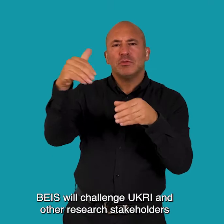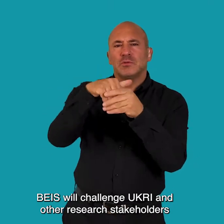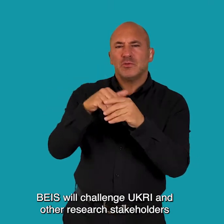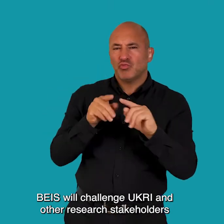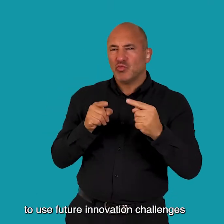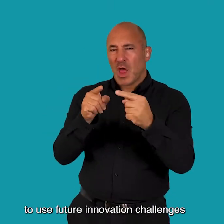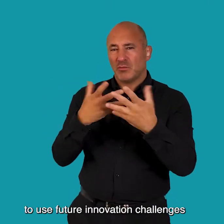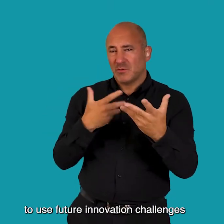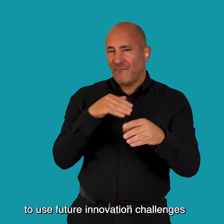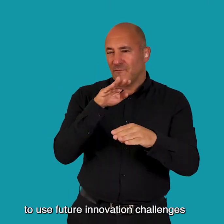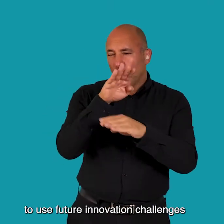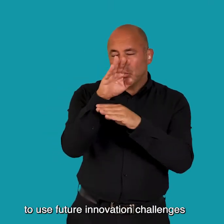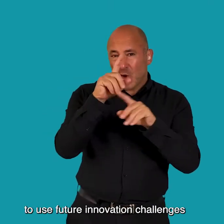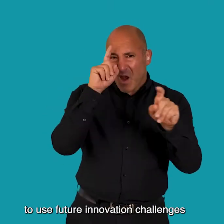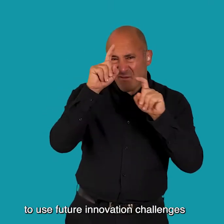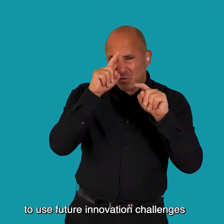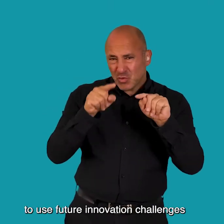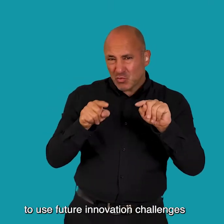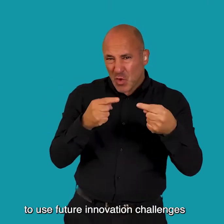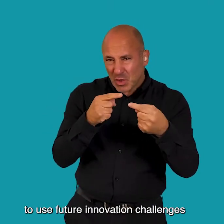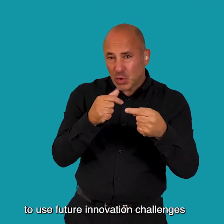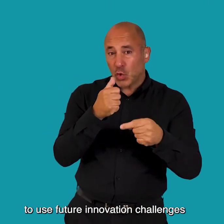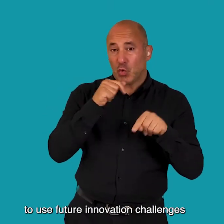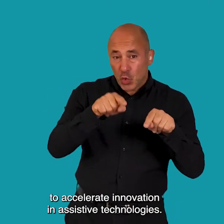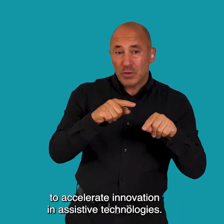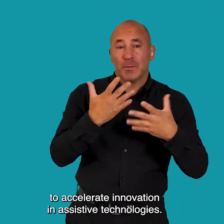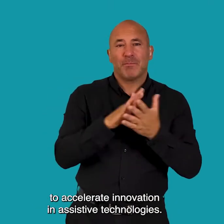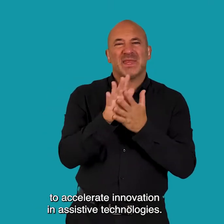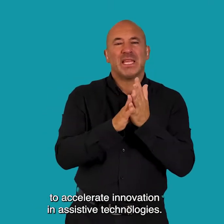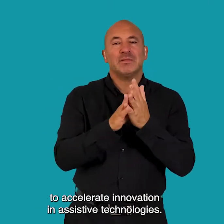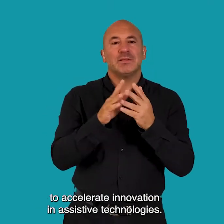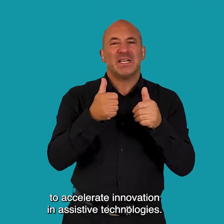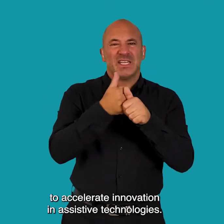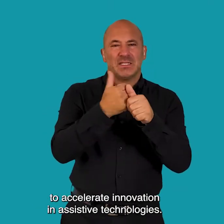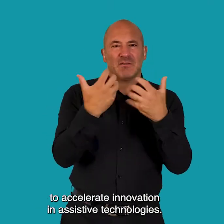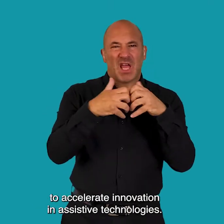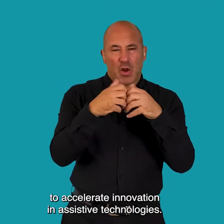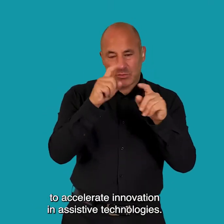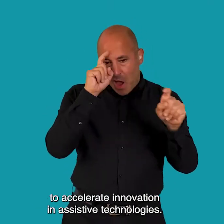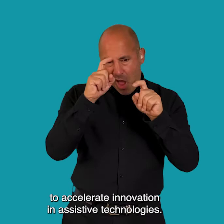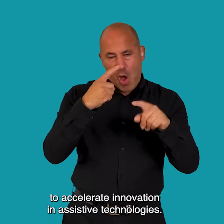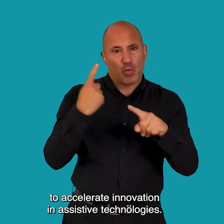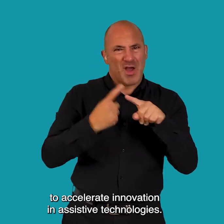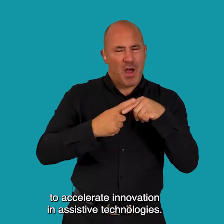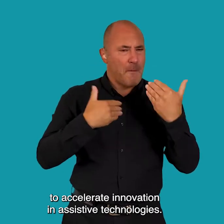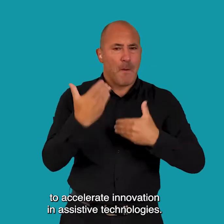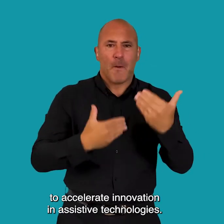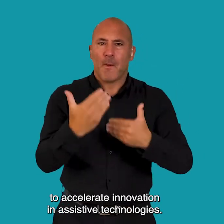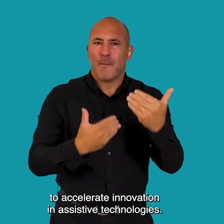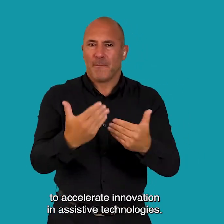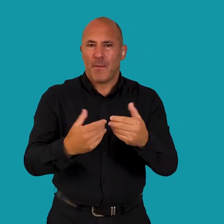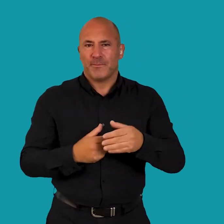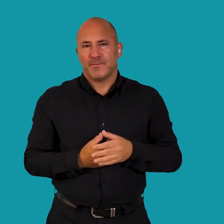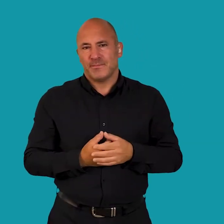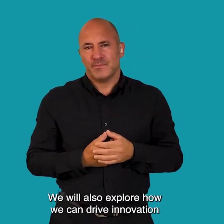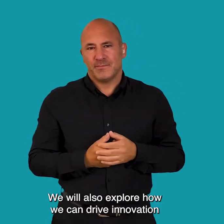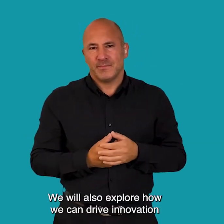stakeholders to use future innovation challenges to accelerate innovation in assistive technologies. We will